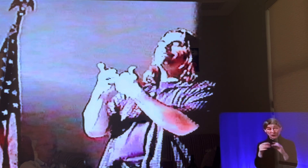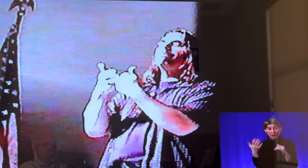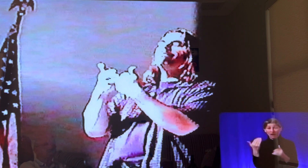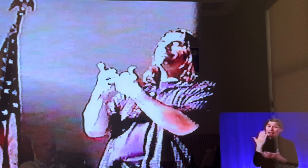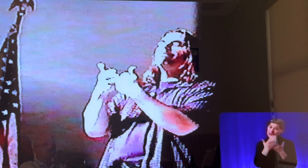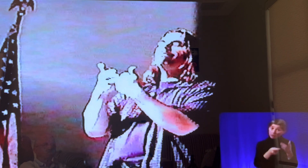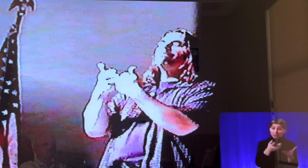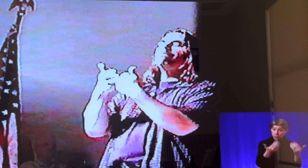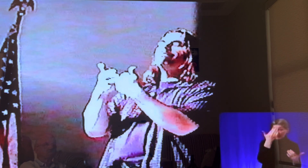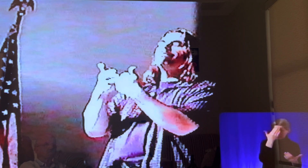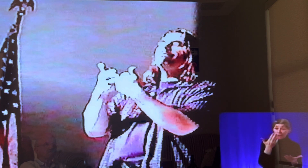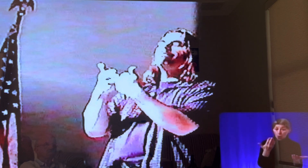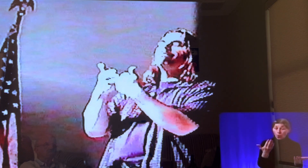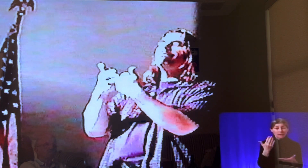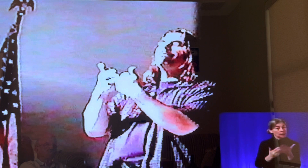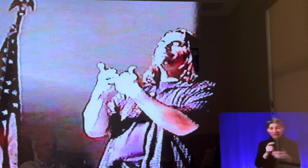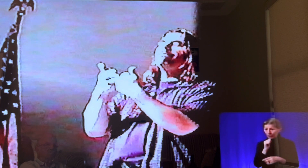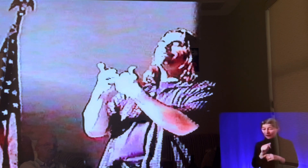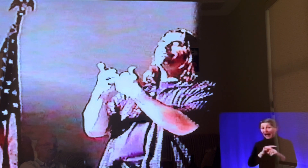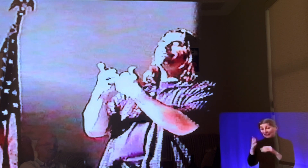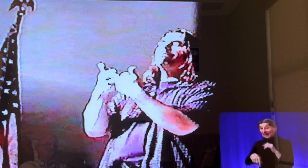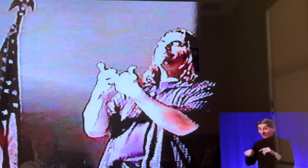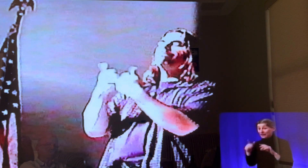you may not. By the end of this story, you'll know it.